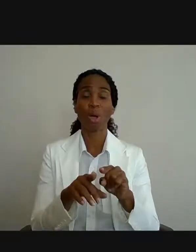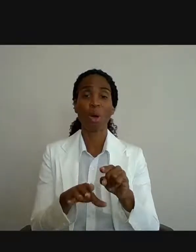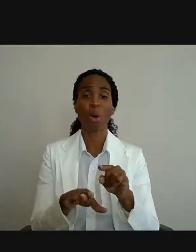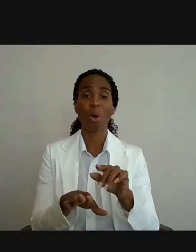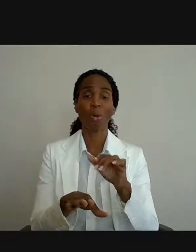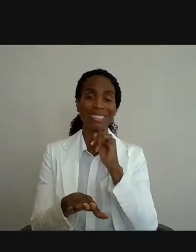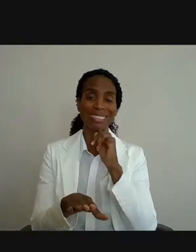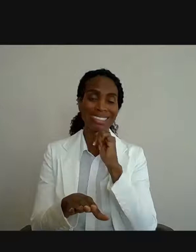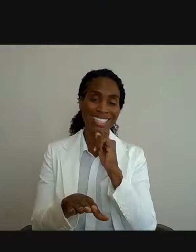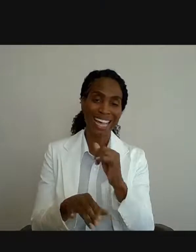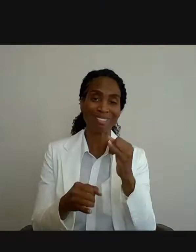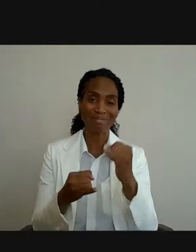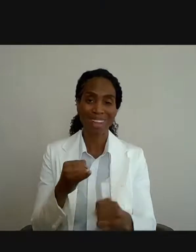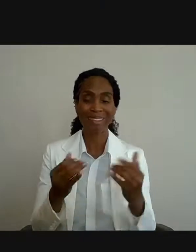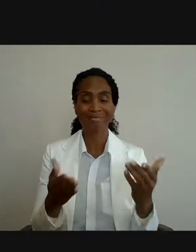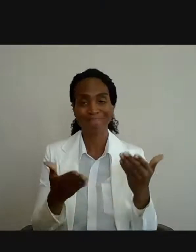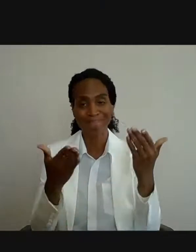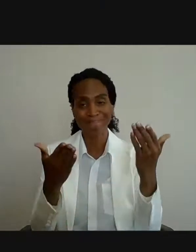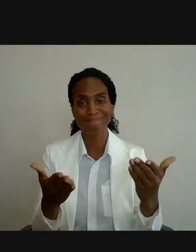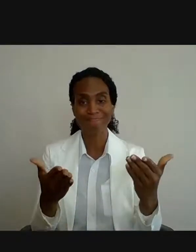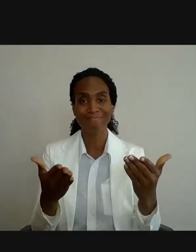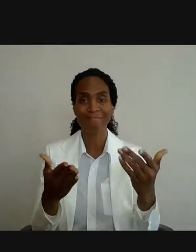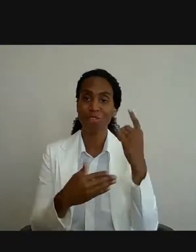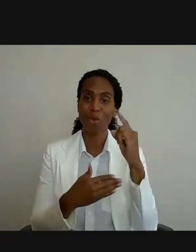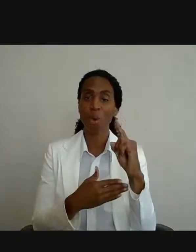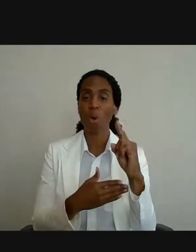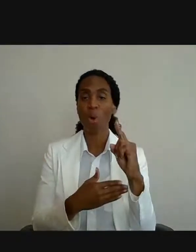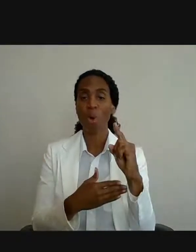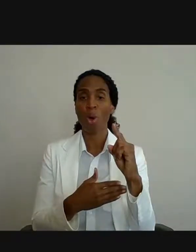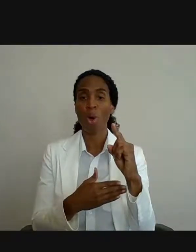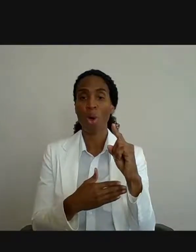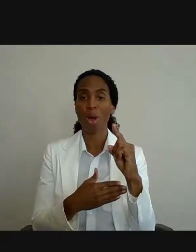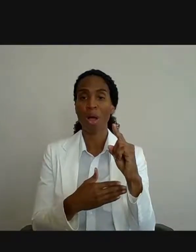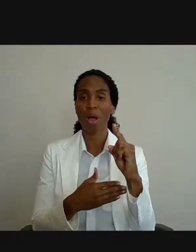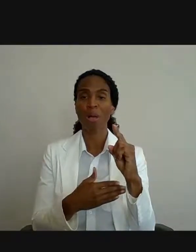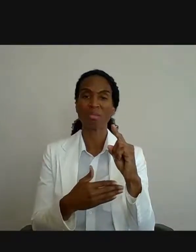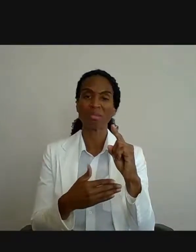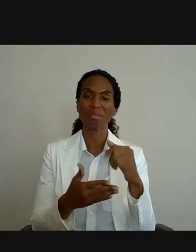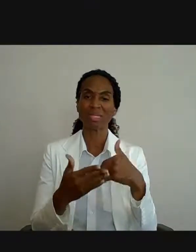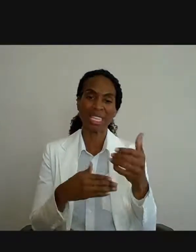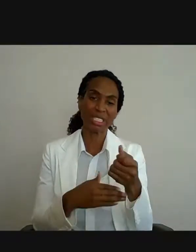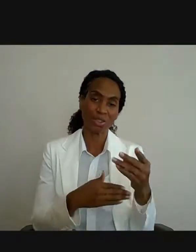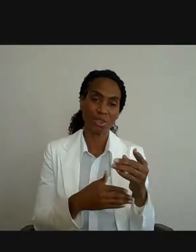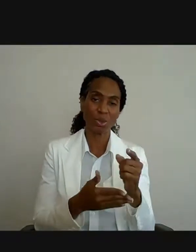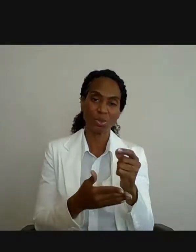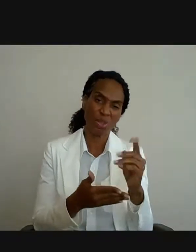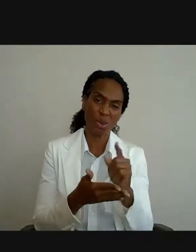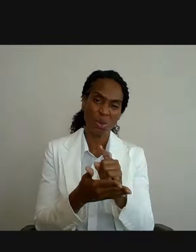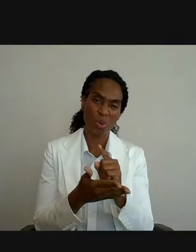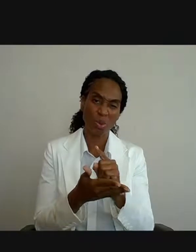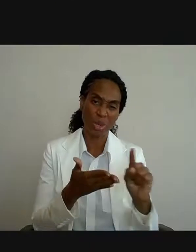final recommendations probably for the next couple of weeks.